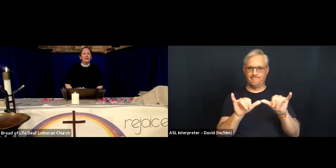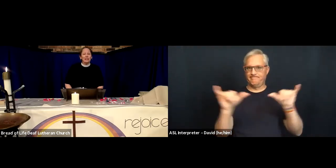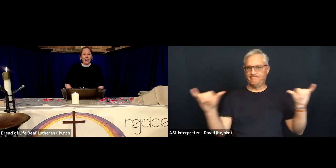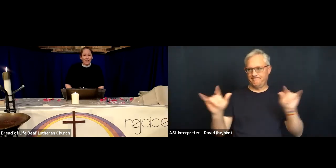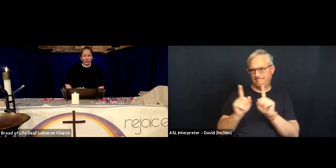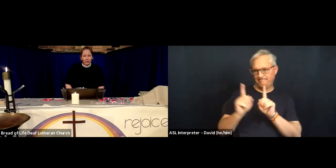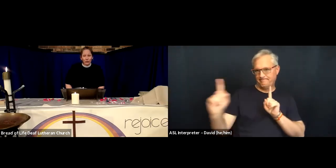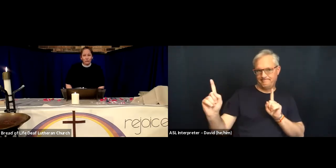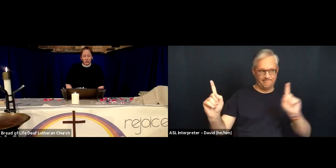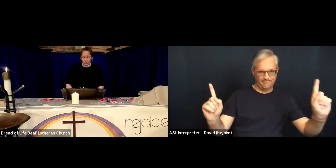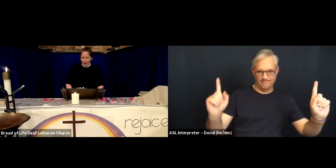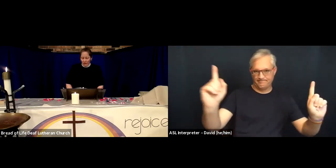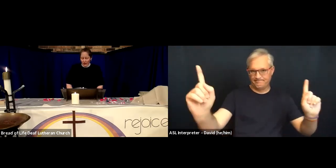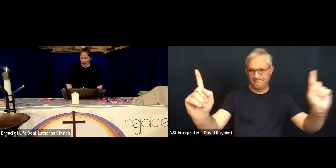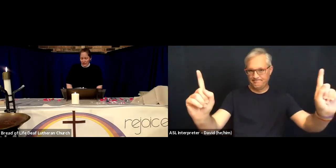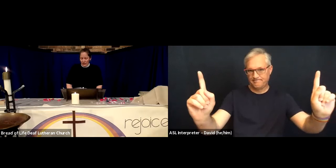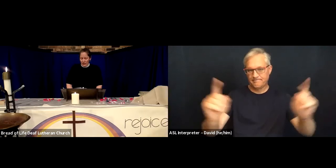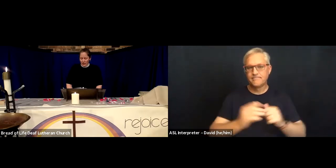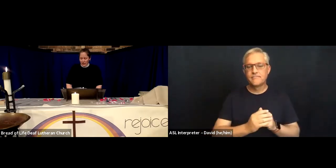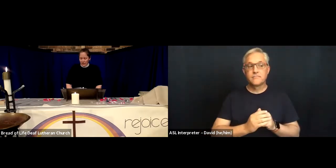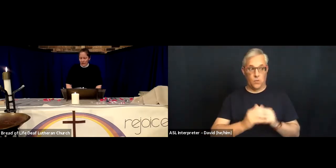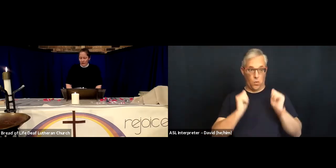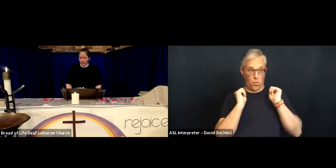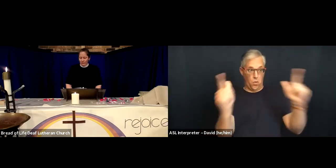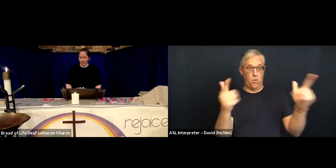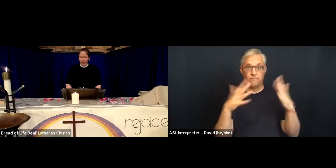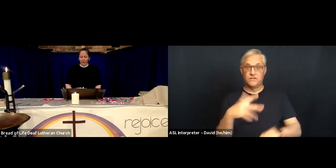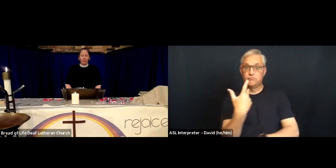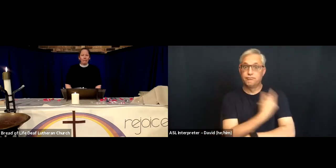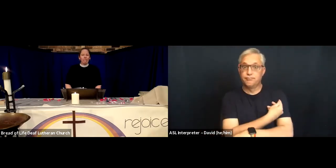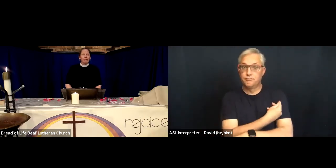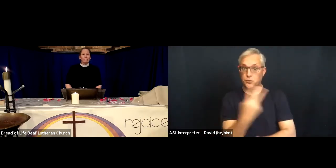because not everyone will be vaccinated.